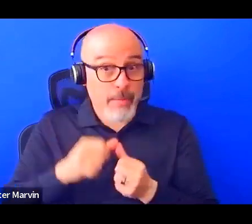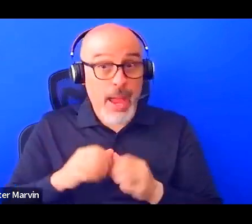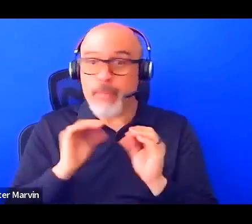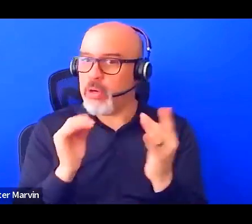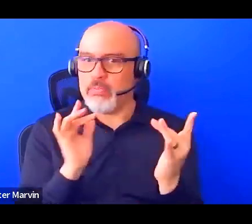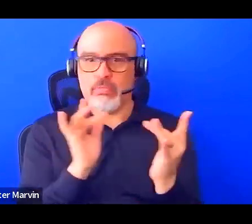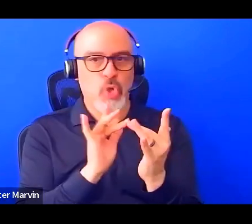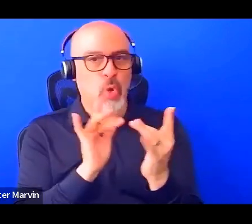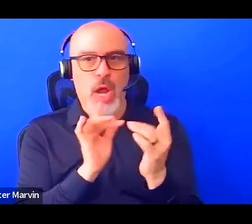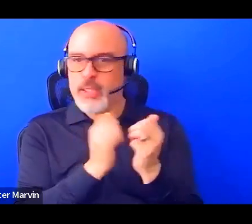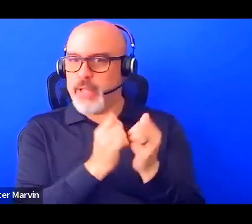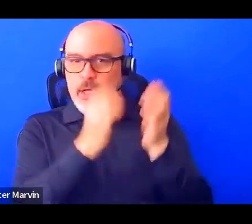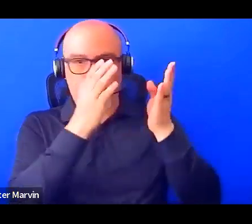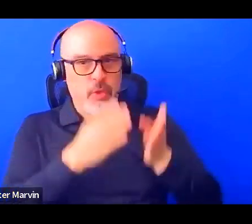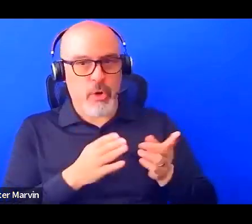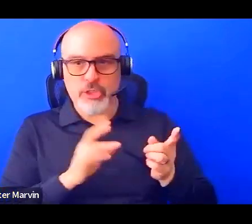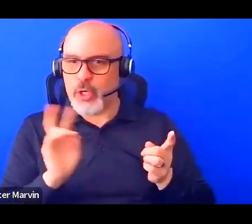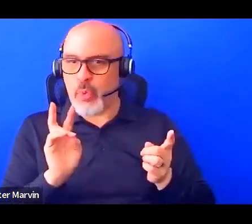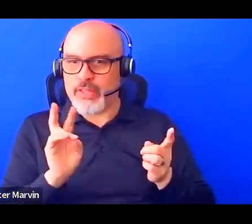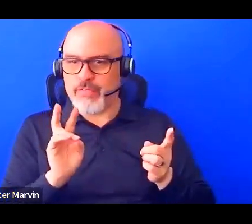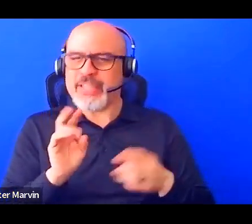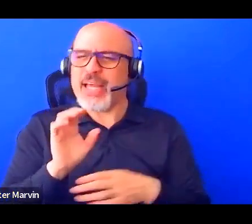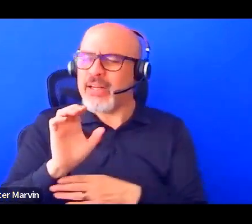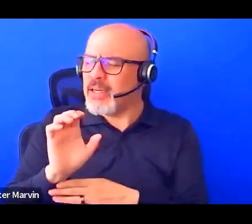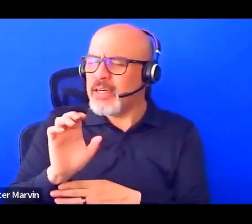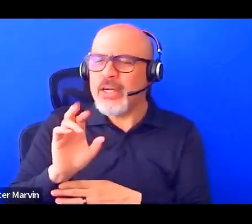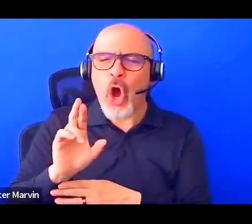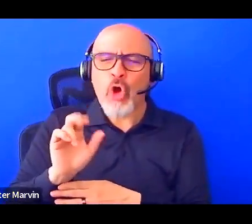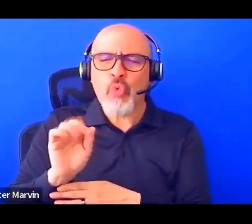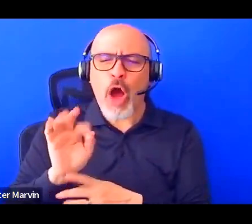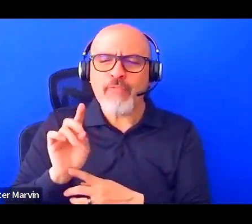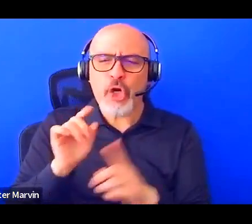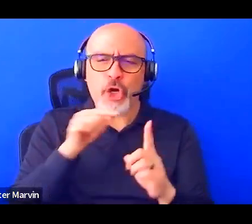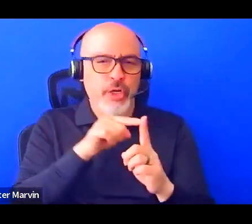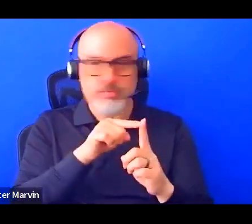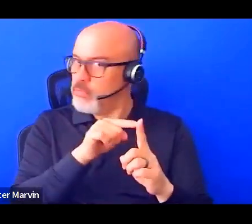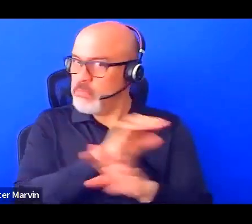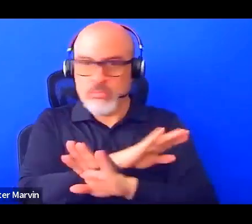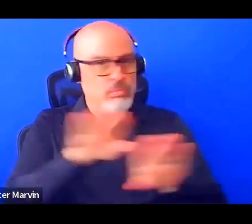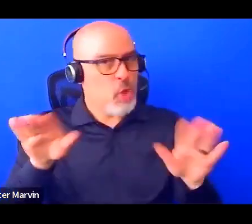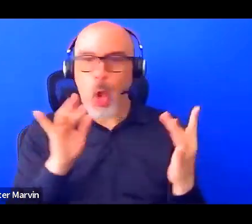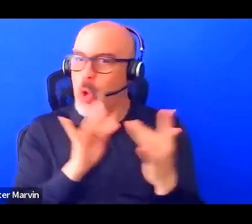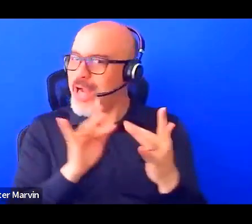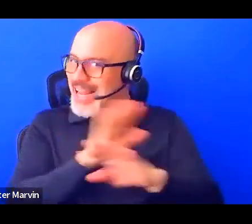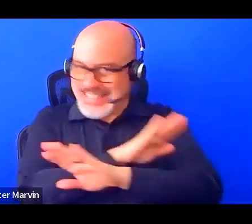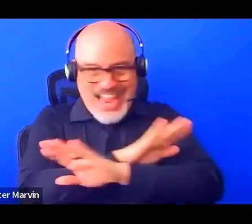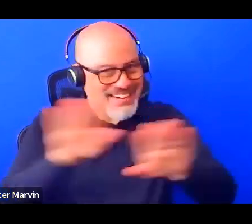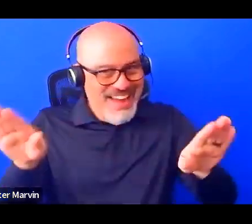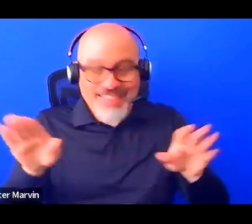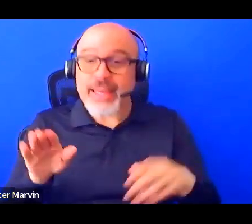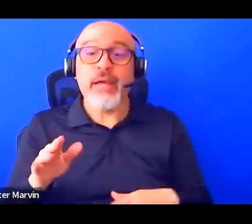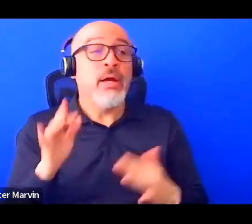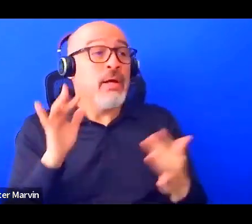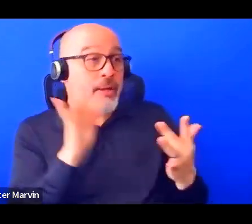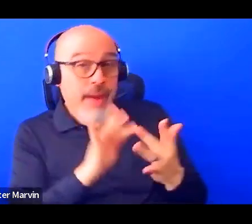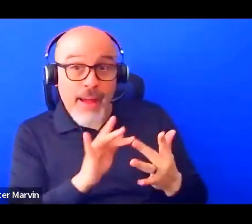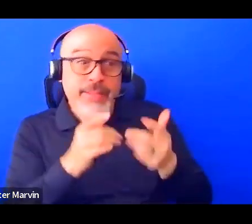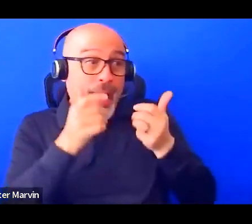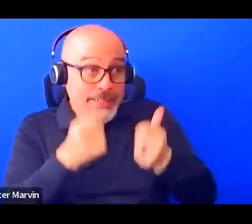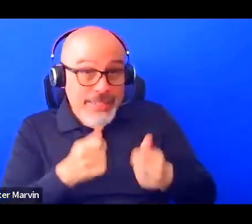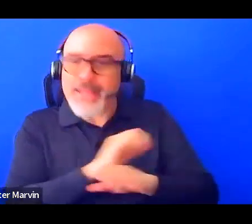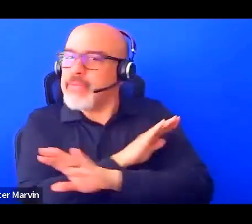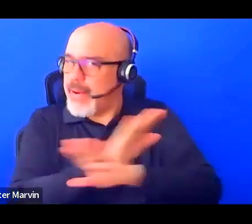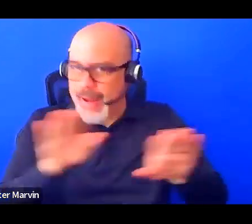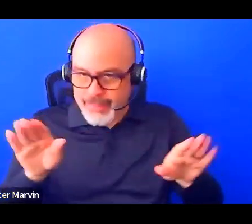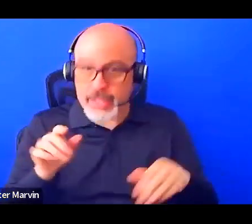with the alleged victim. That is Miss Crawford. No contact with her at all. You cannot have contact with her. If you do have